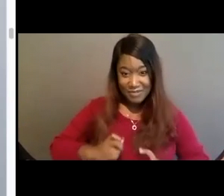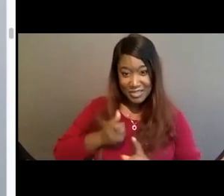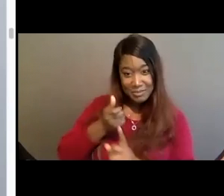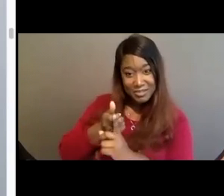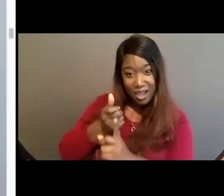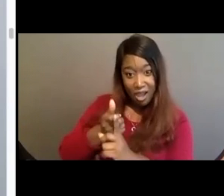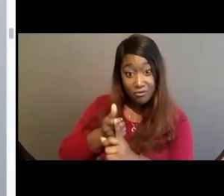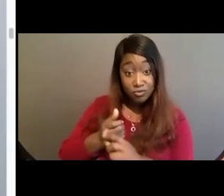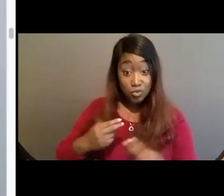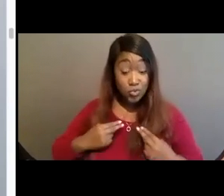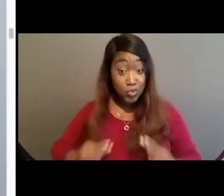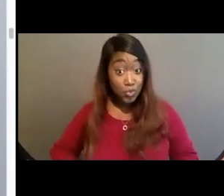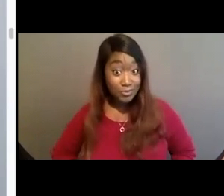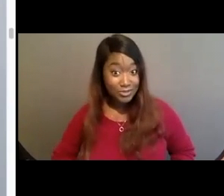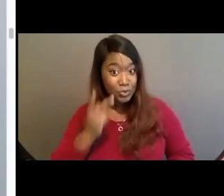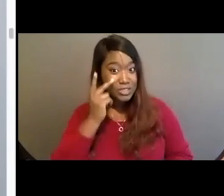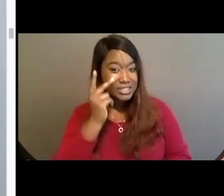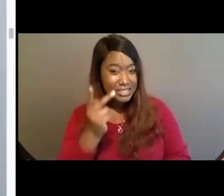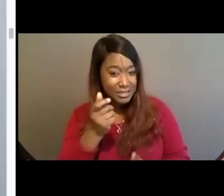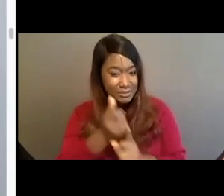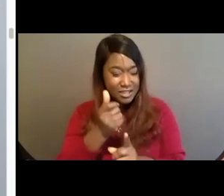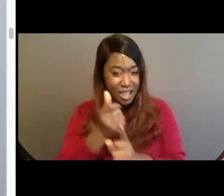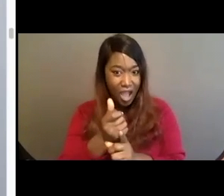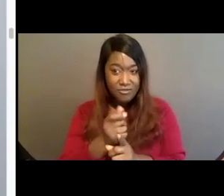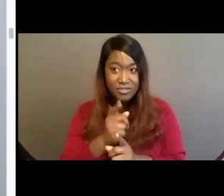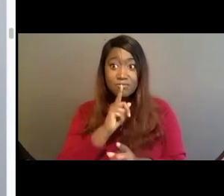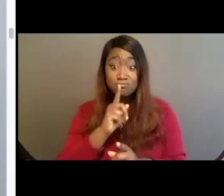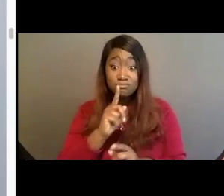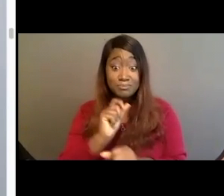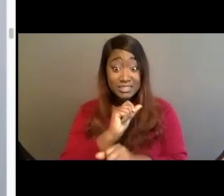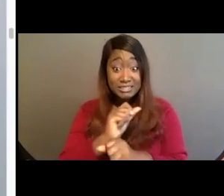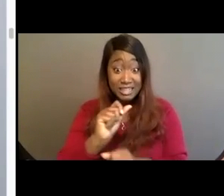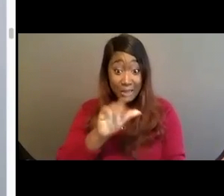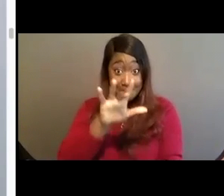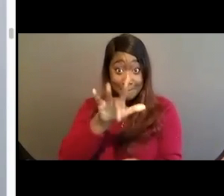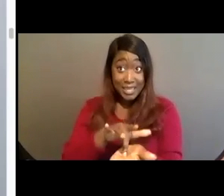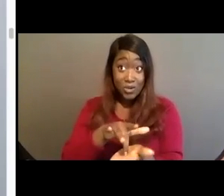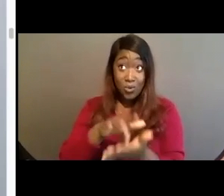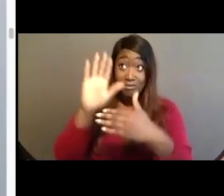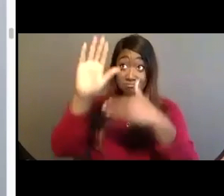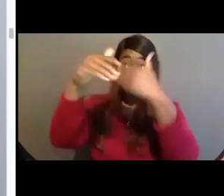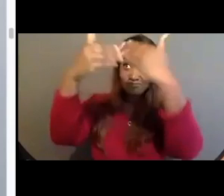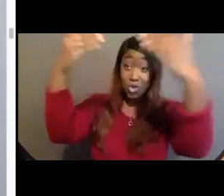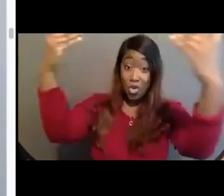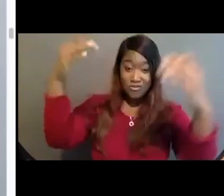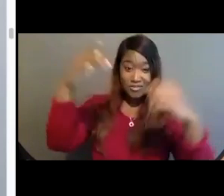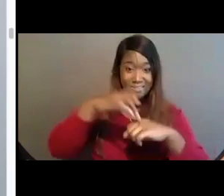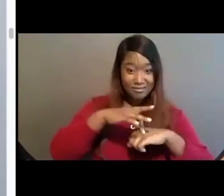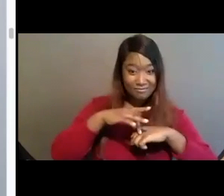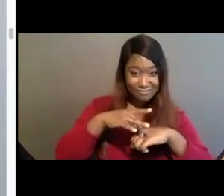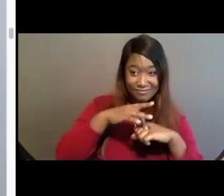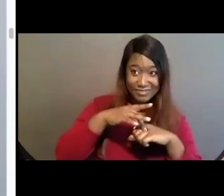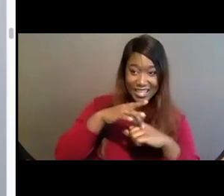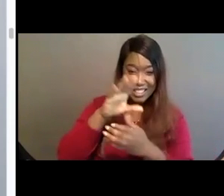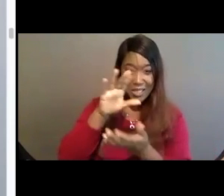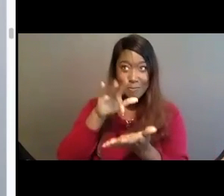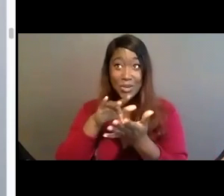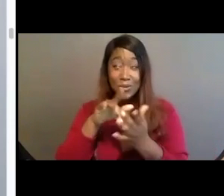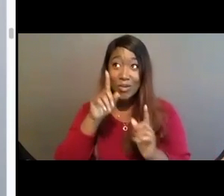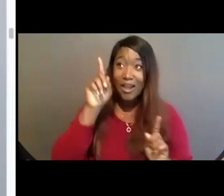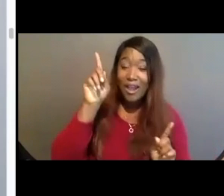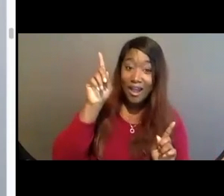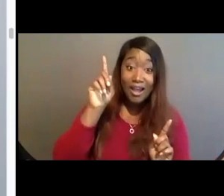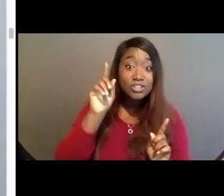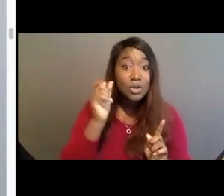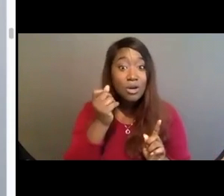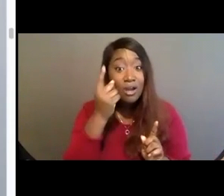as standing between heaven and earth, right? So of all the animals, the land animals that were surrounding, China proper